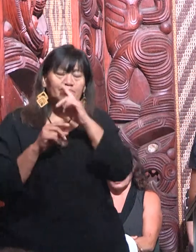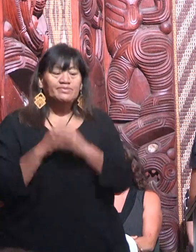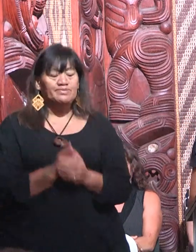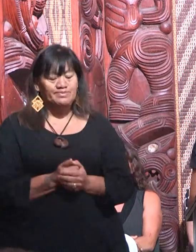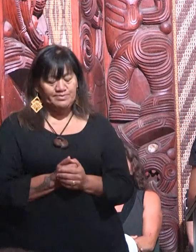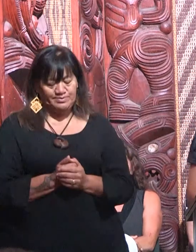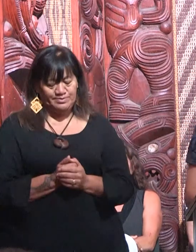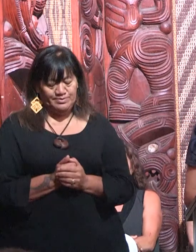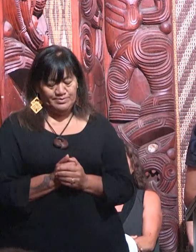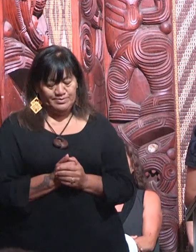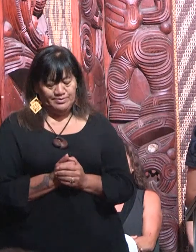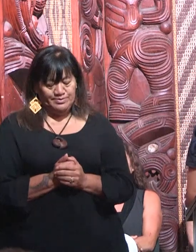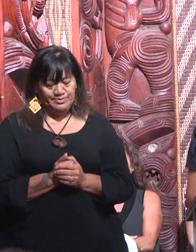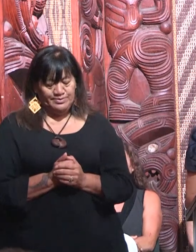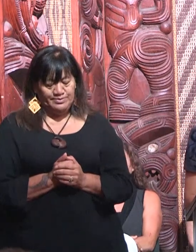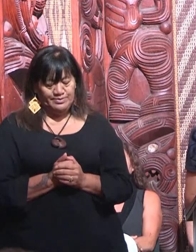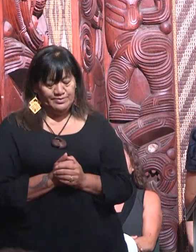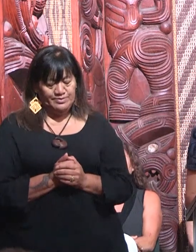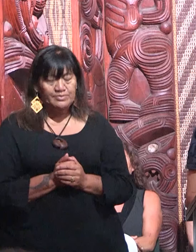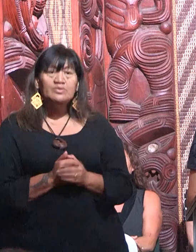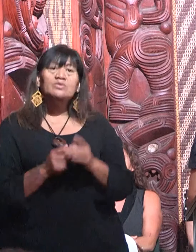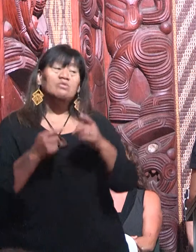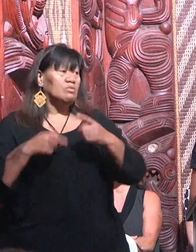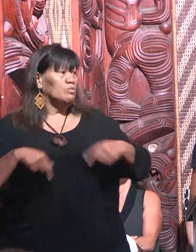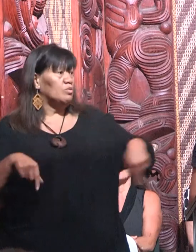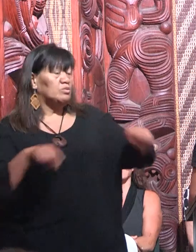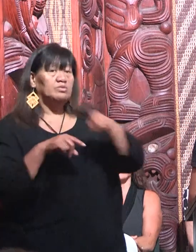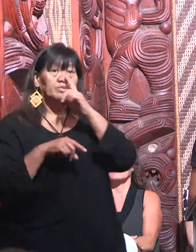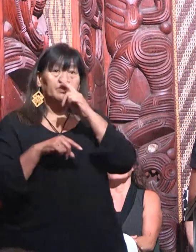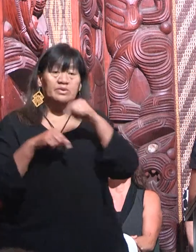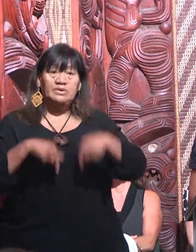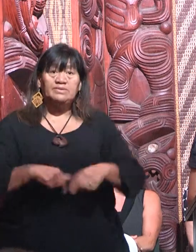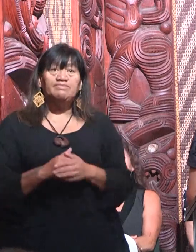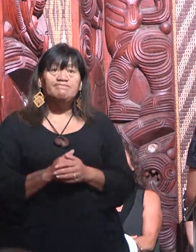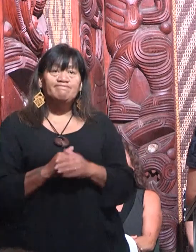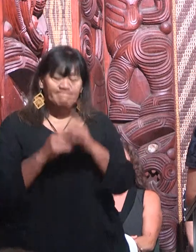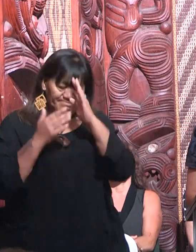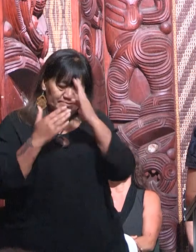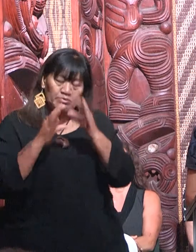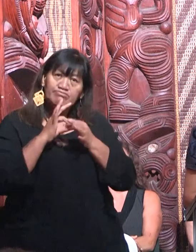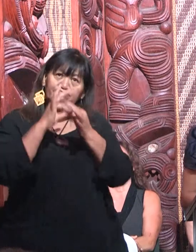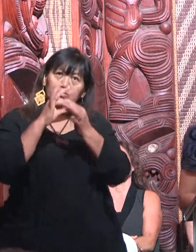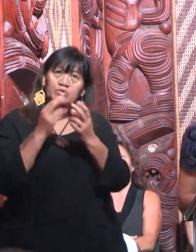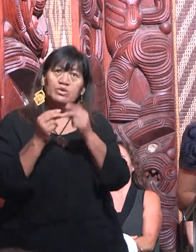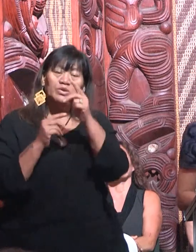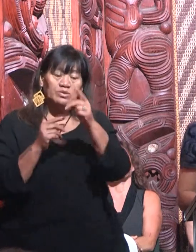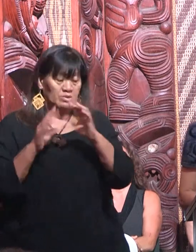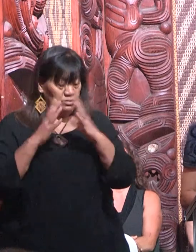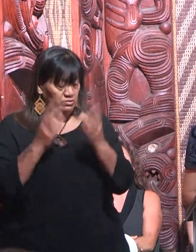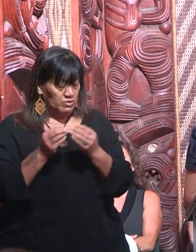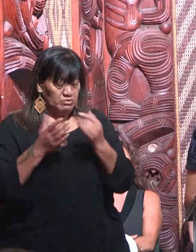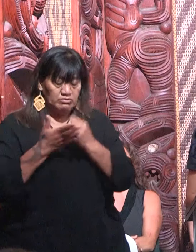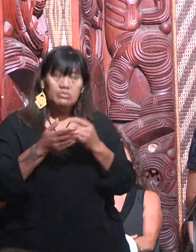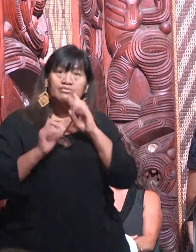Ka tapai atu anō, o mātou hinga ki a koe. We confess all our